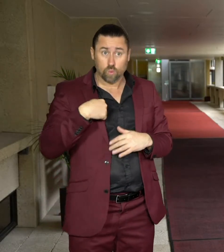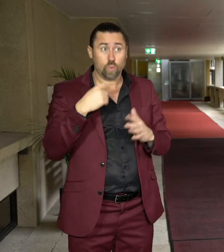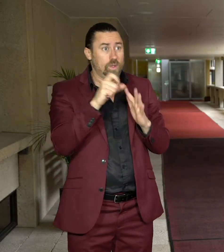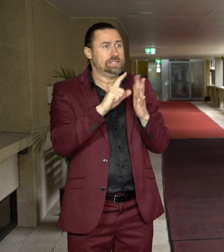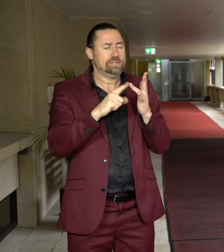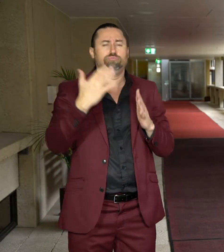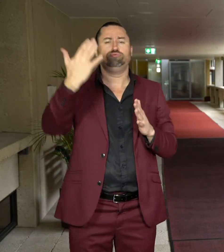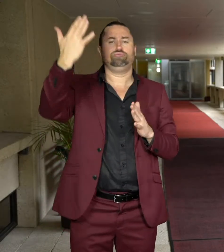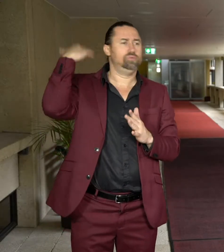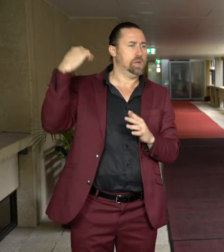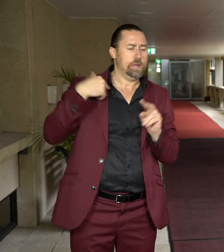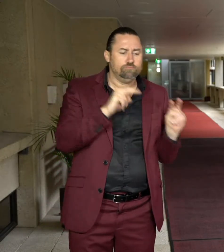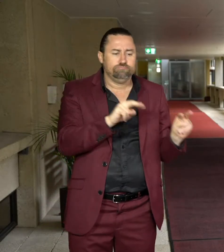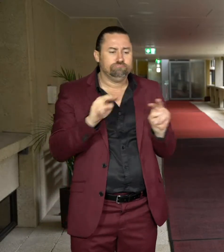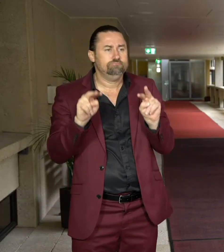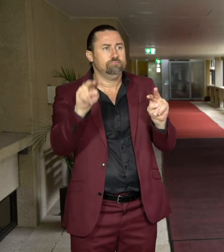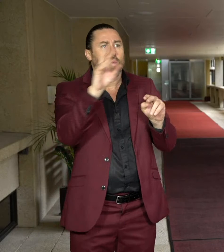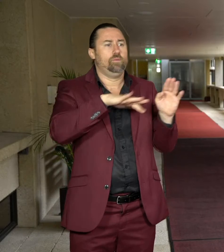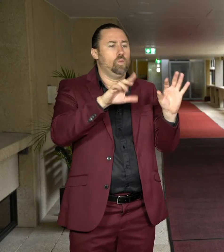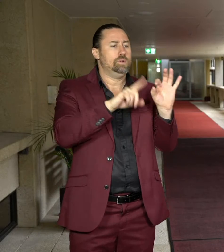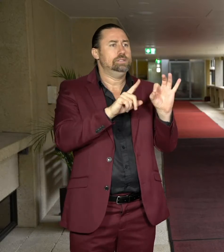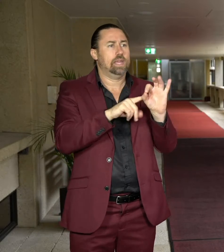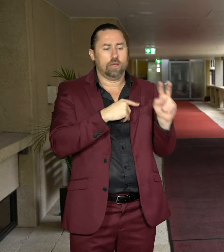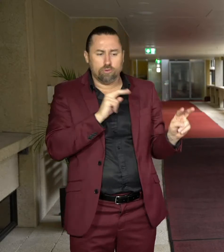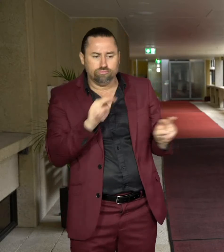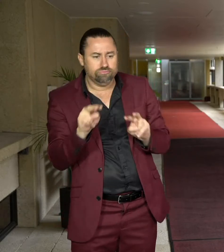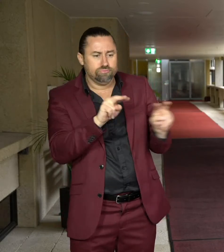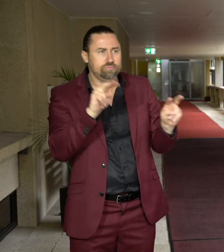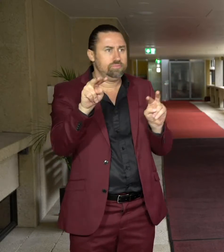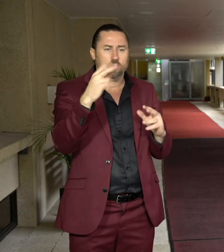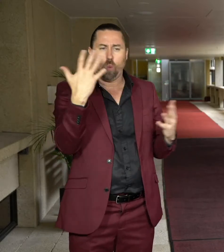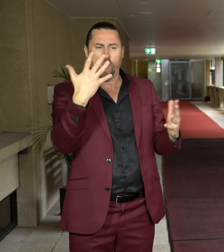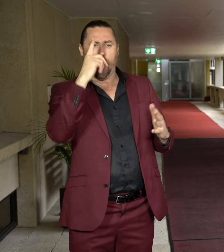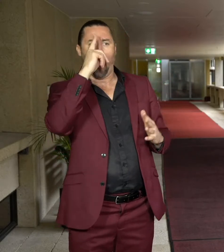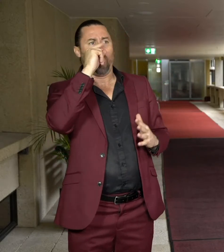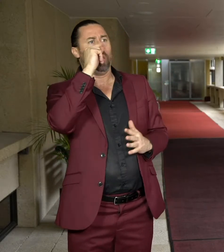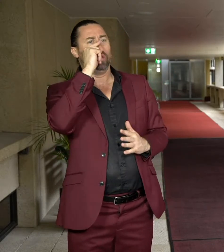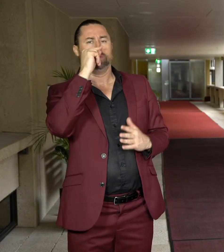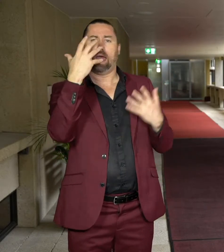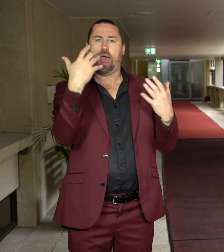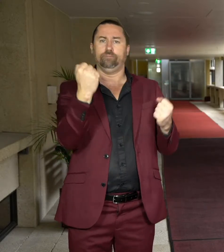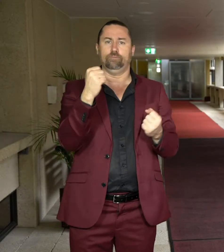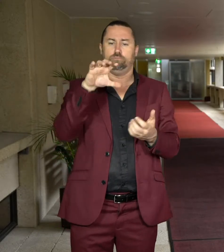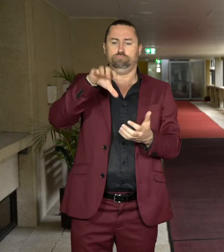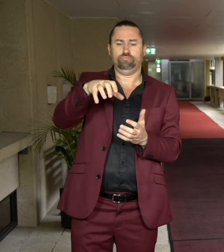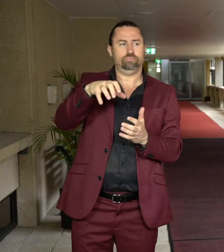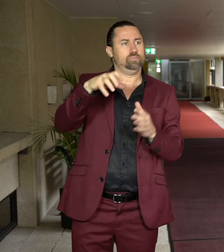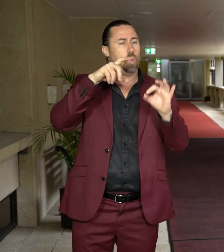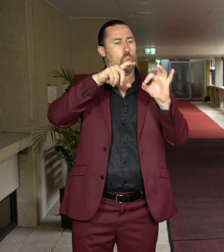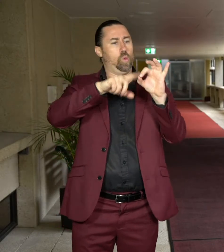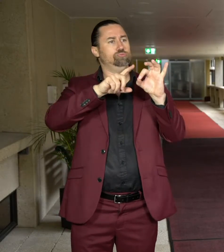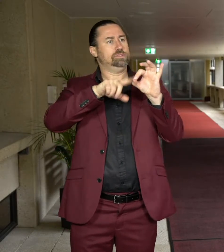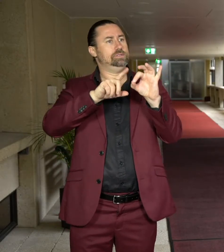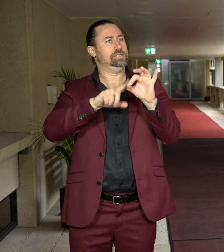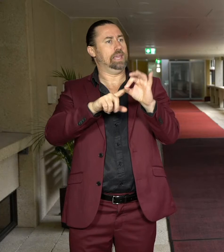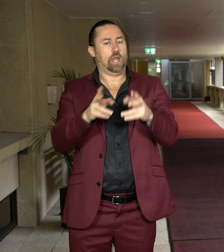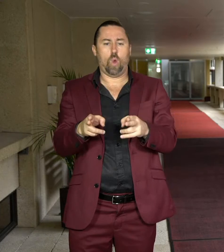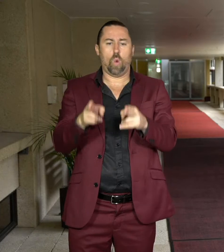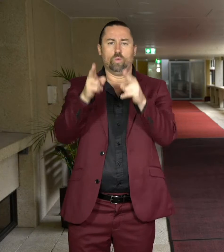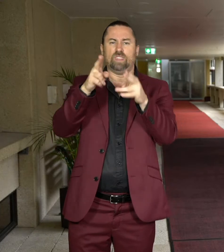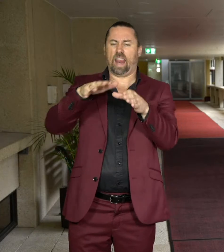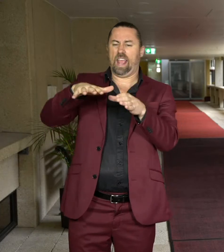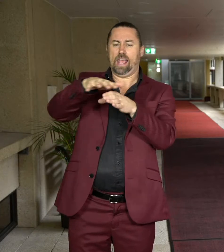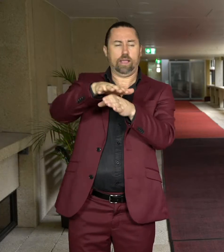sites. It was one of the sites that was identified as a possible location. It